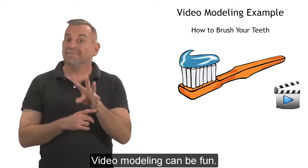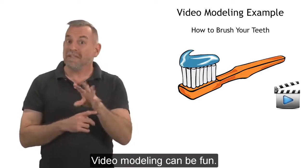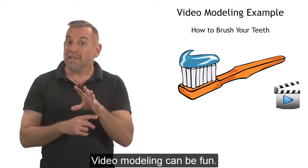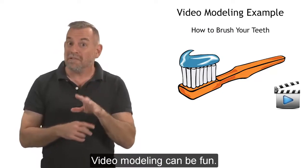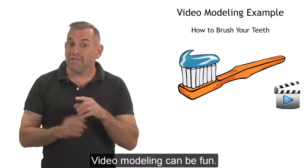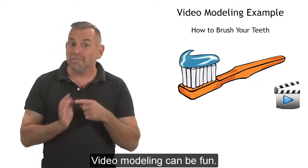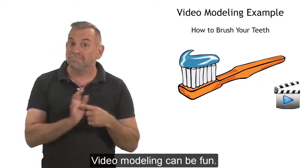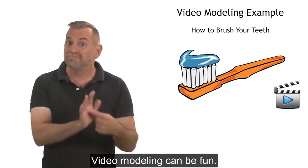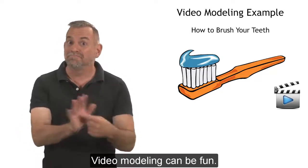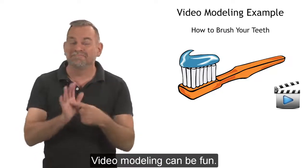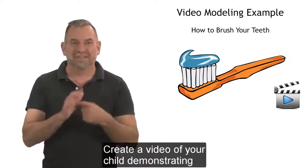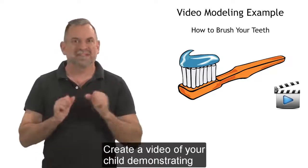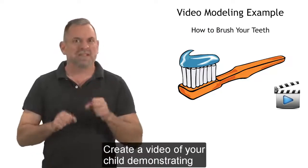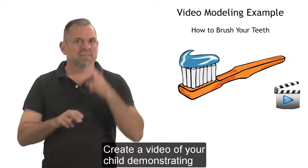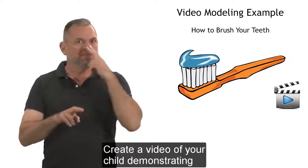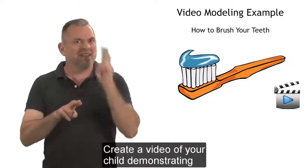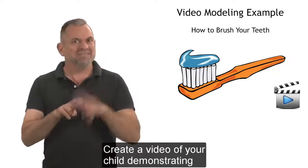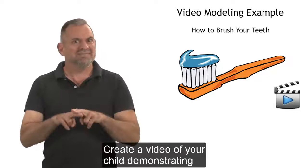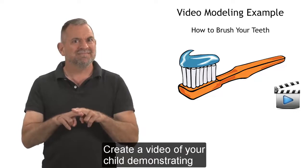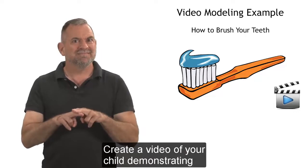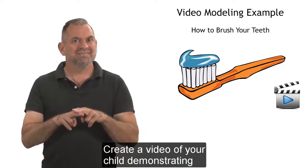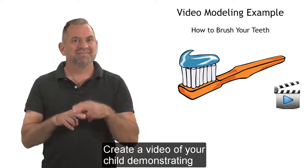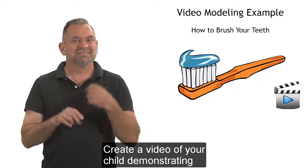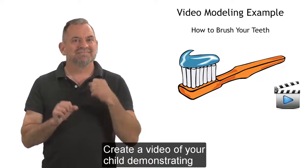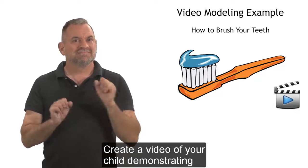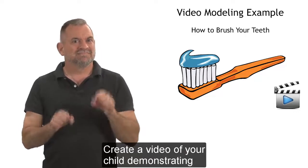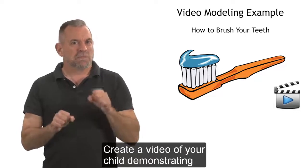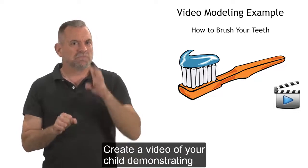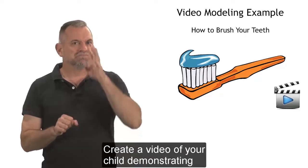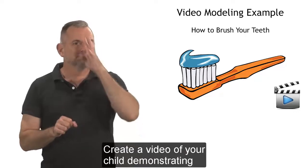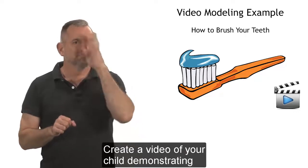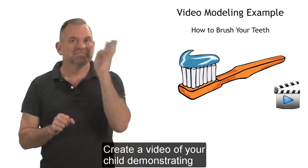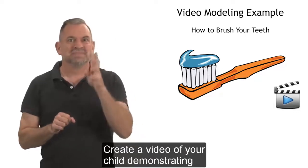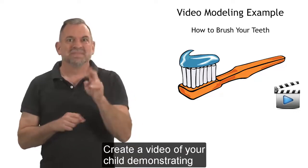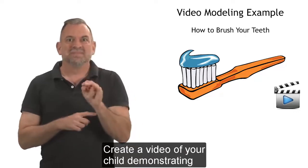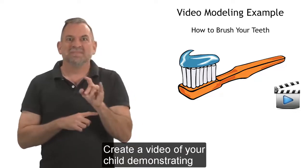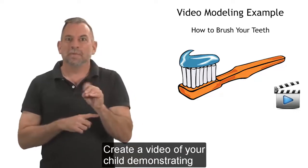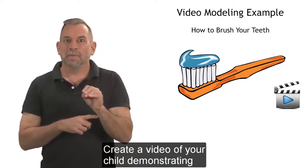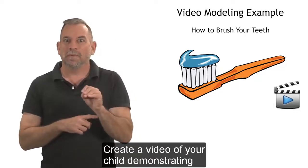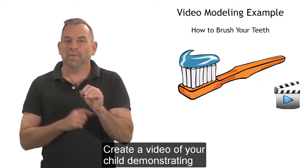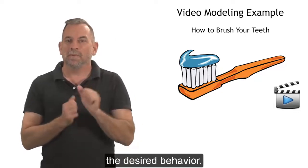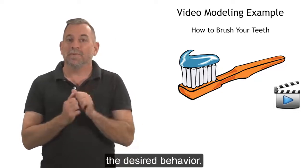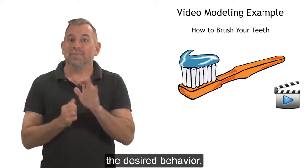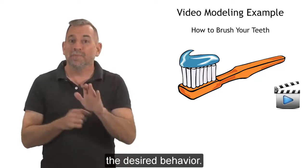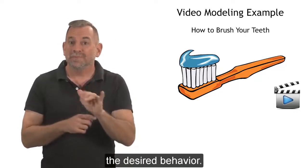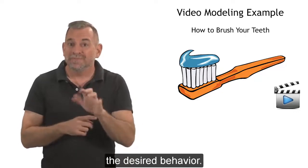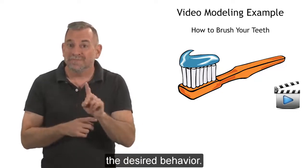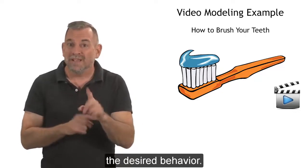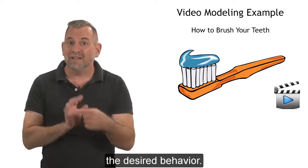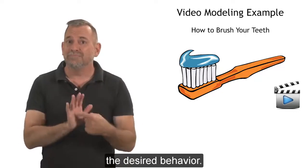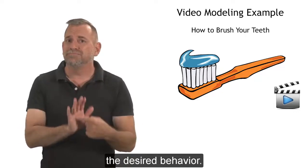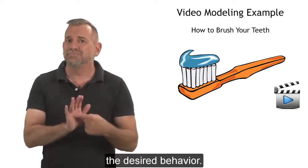Video modeling can be fun. Create a video of your child demonstrating the desired behavior.